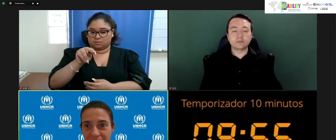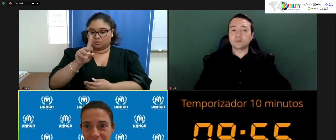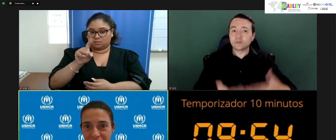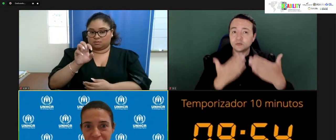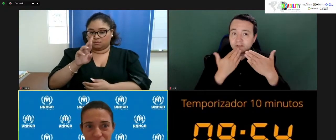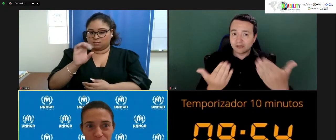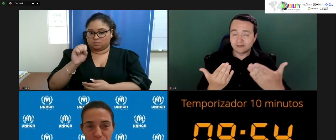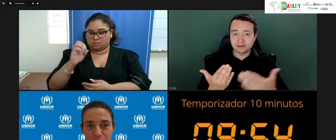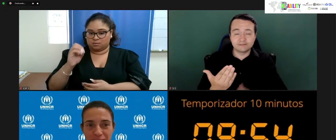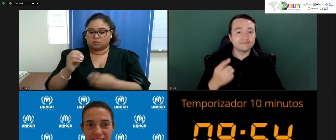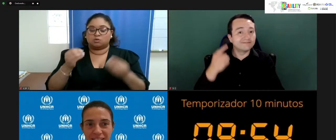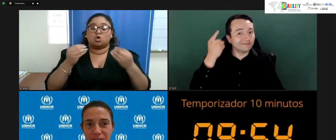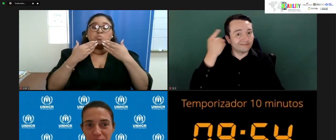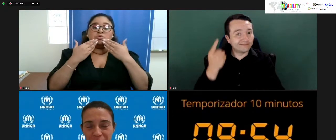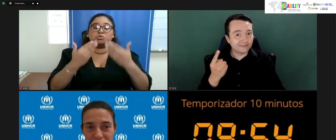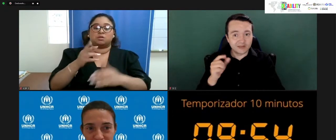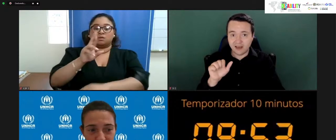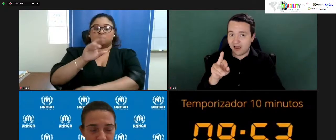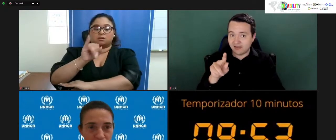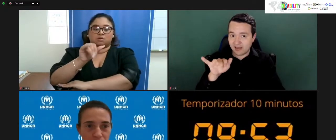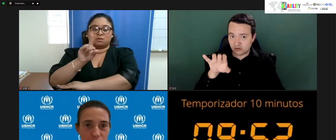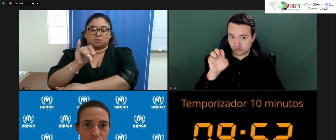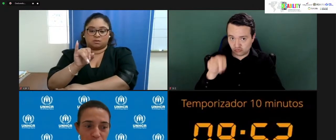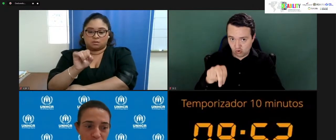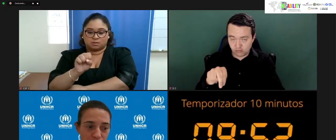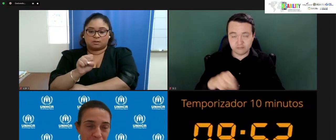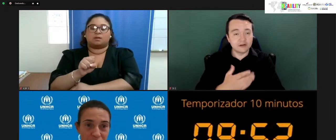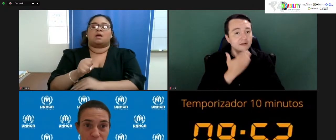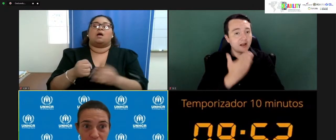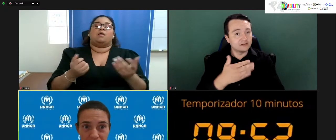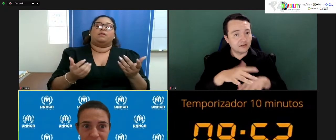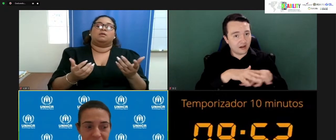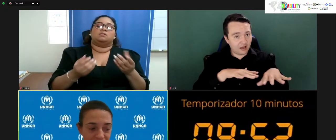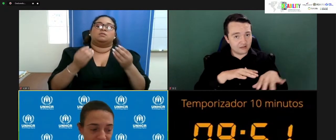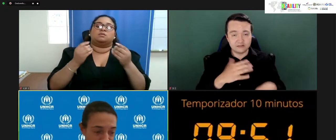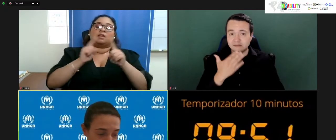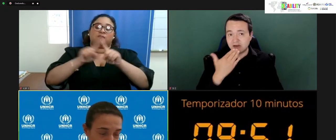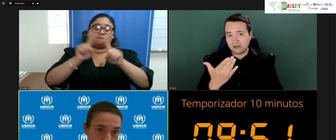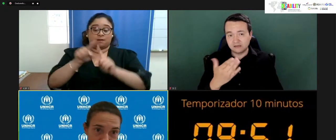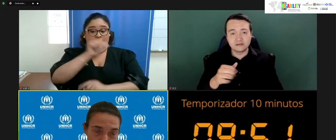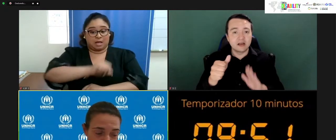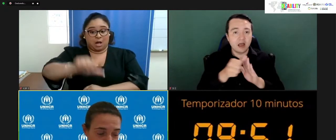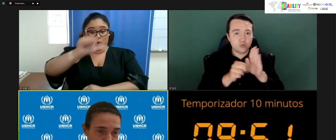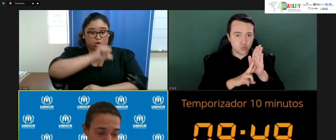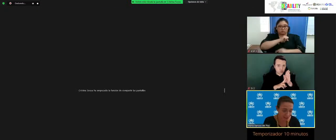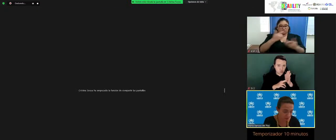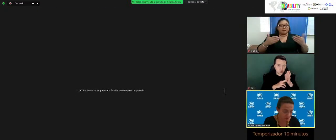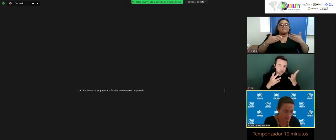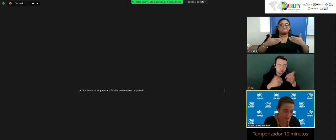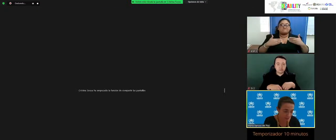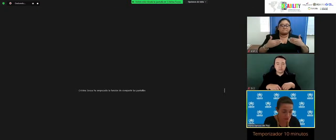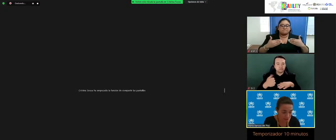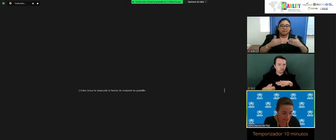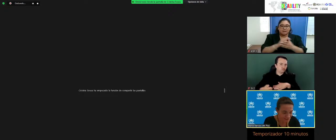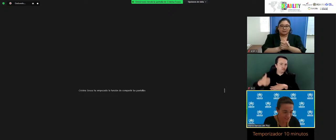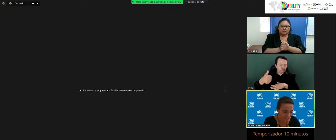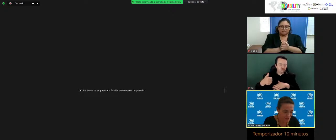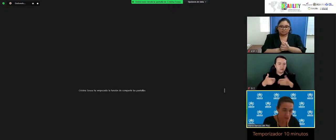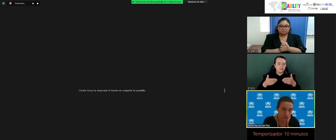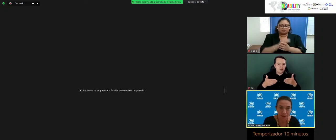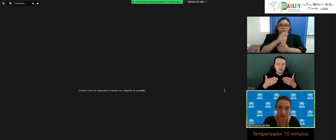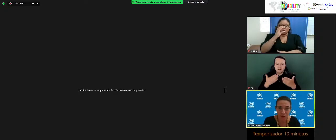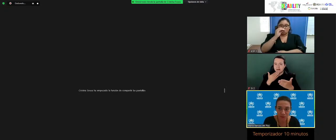anderson thank you i would like to thank riyadis and the authorities of